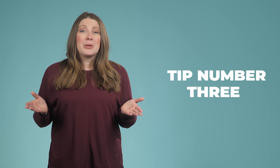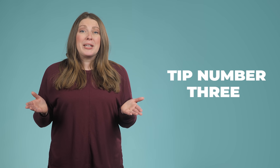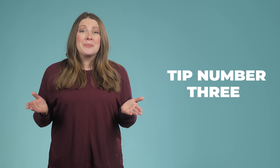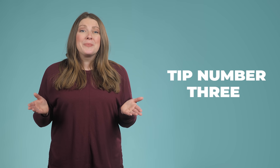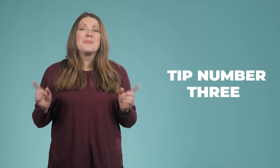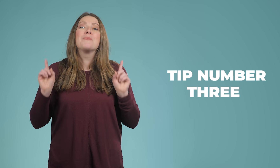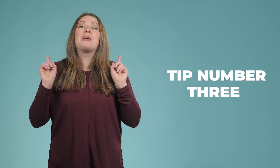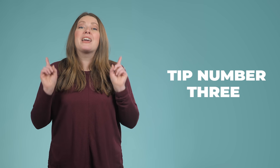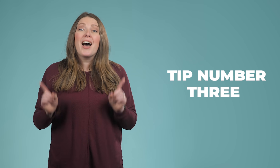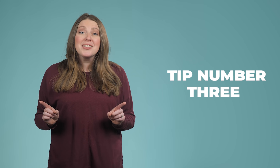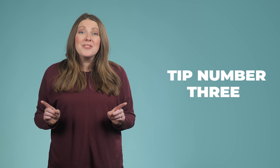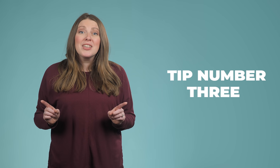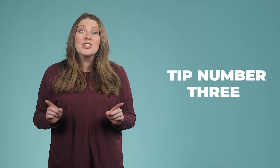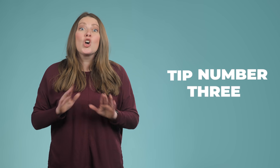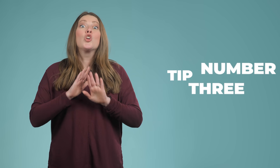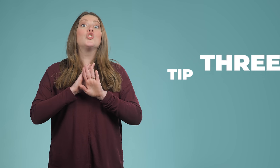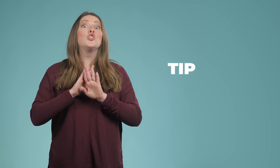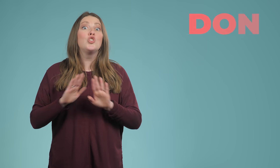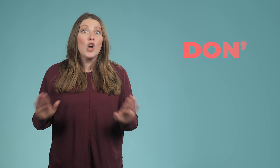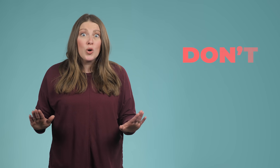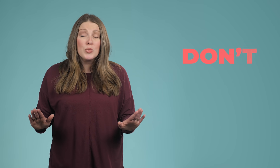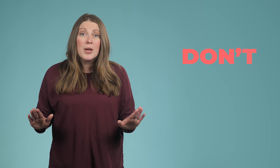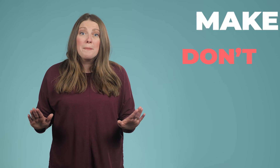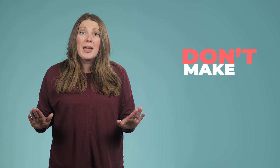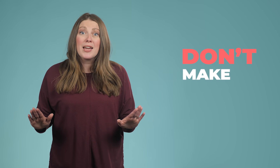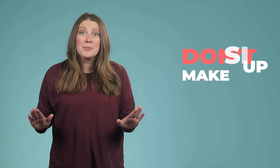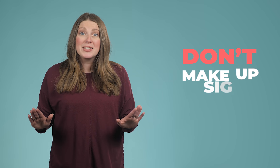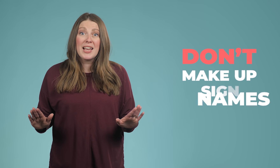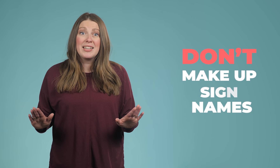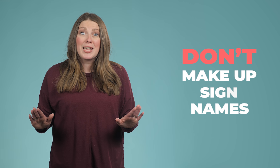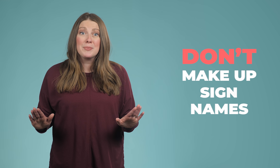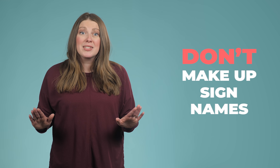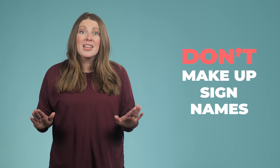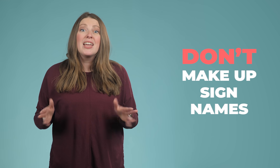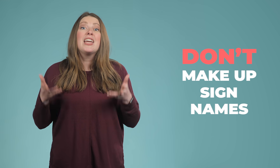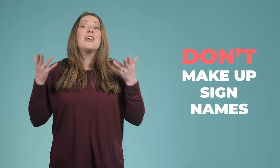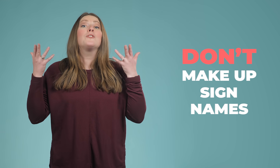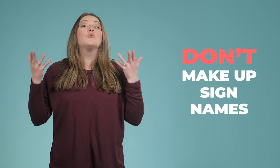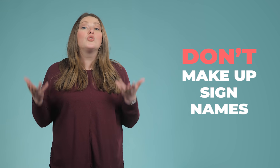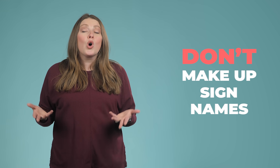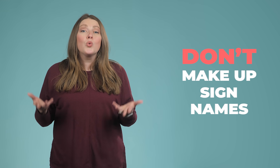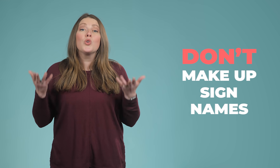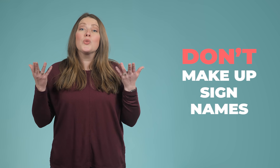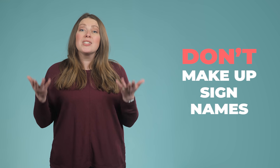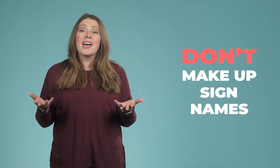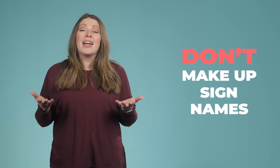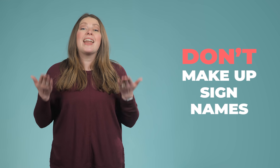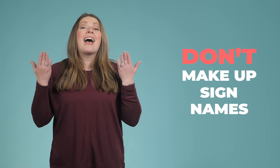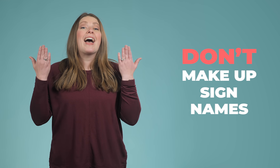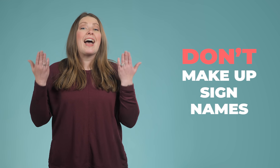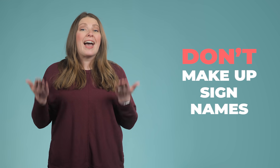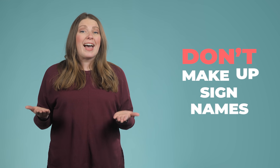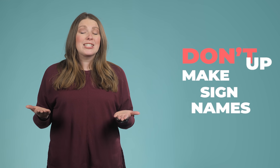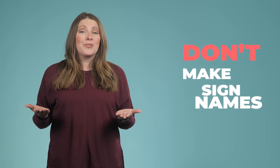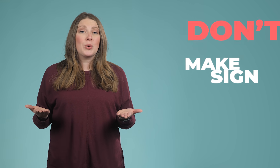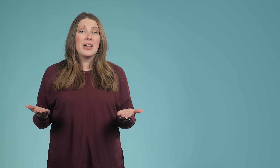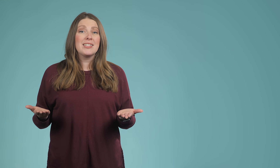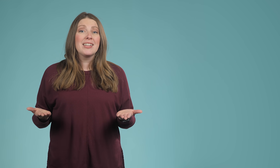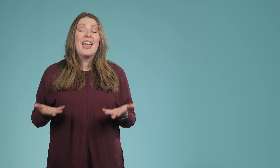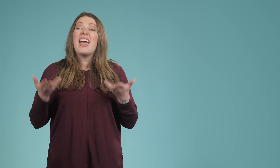3, because of this, don't make up sign names. If you don't know the sign, ask for it. And